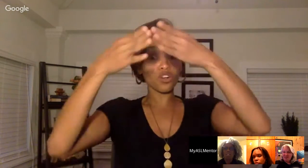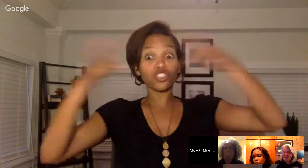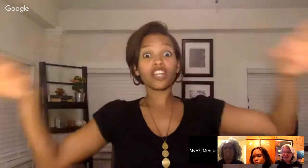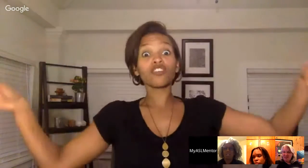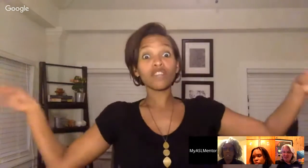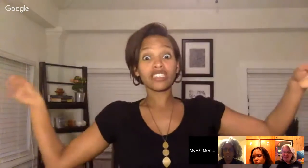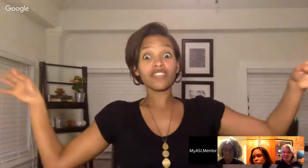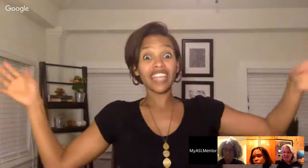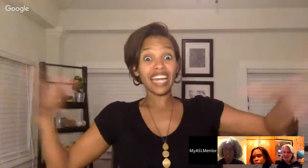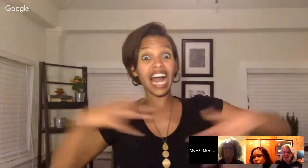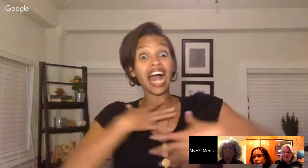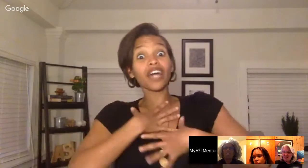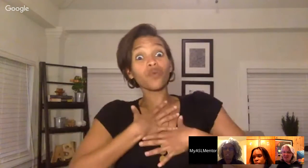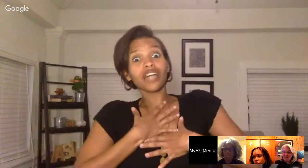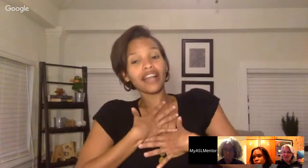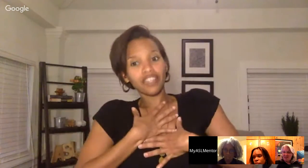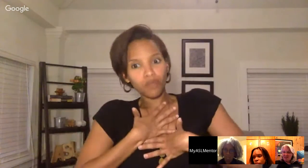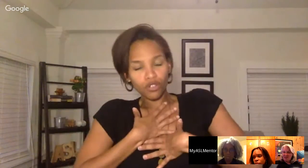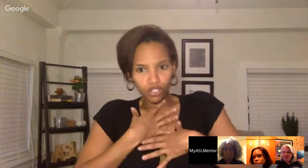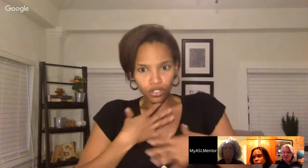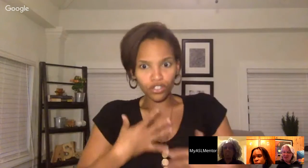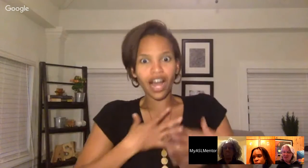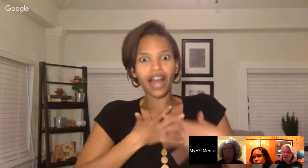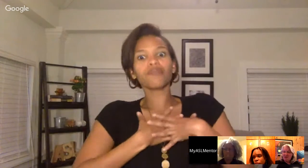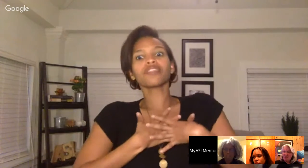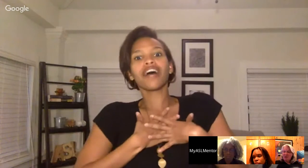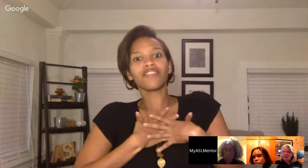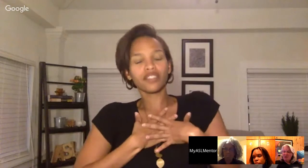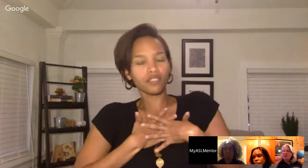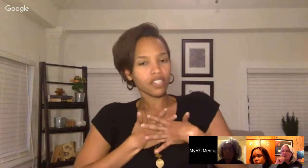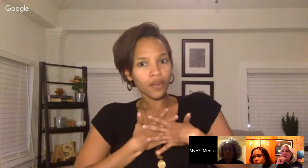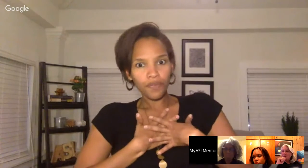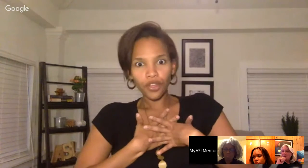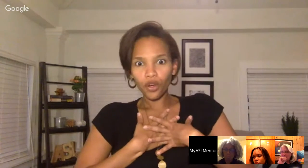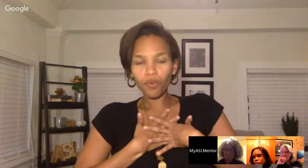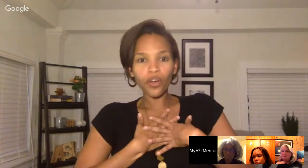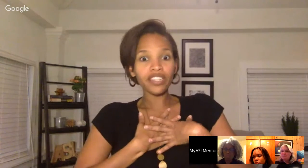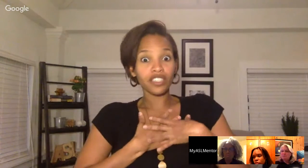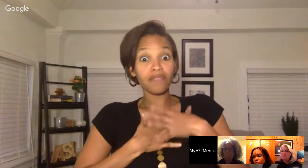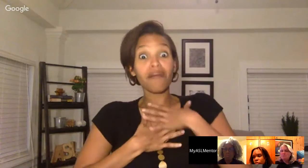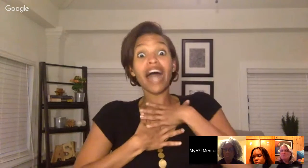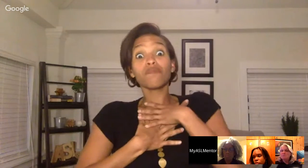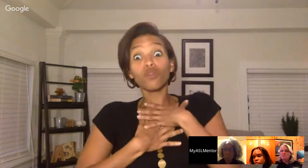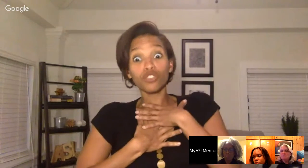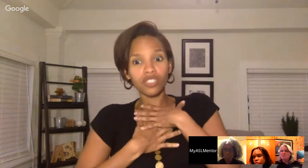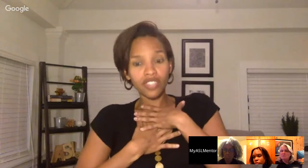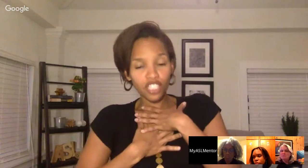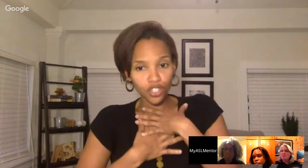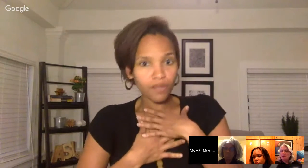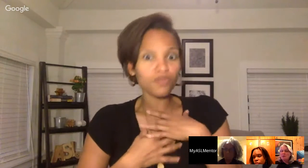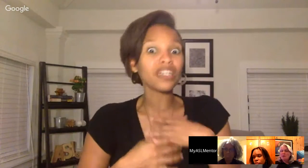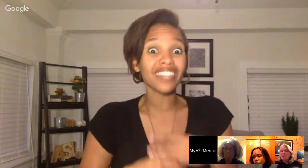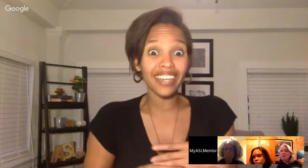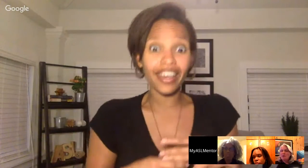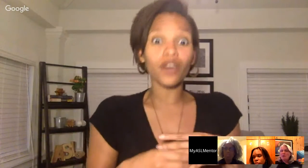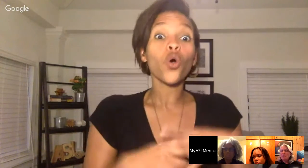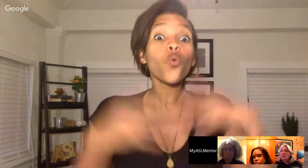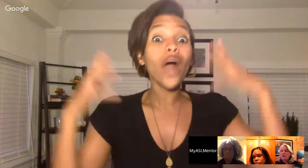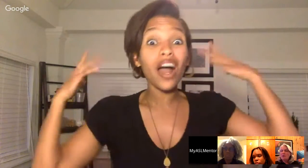more general instead of saying I was highly emotional or I was having this, boy, did my emotions get stirred up? We could say that,